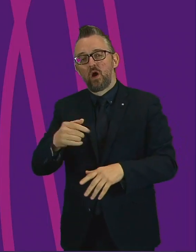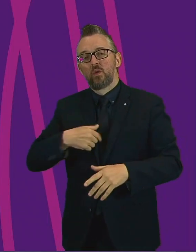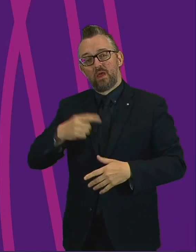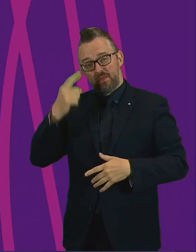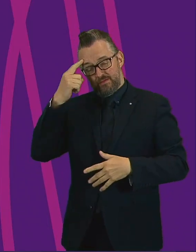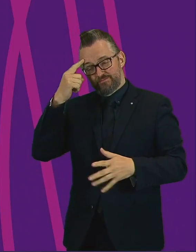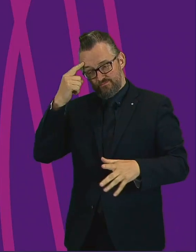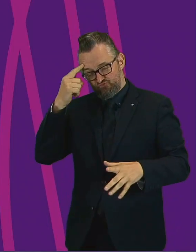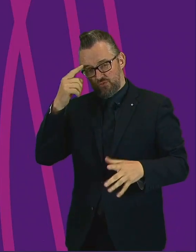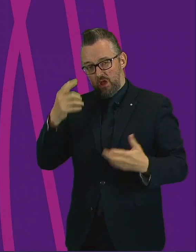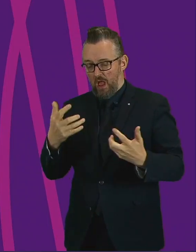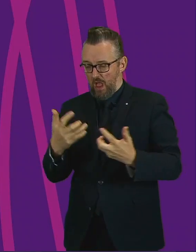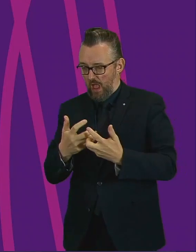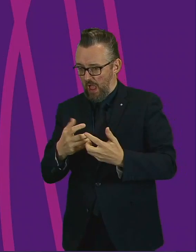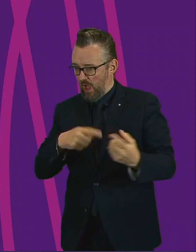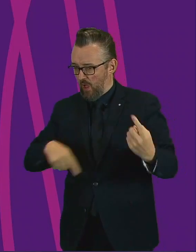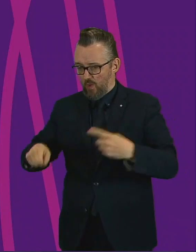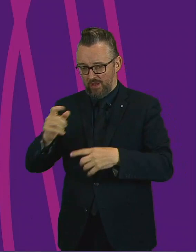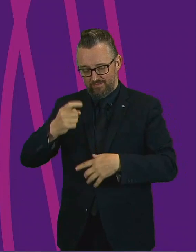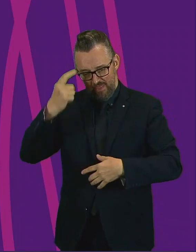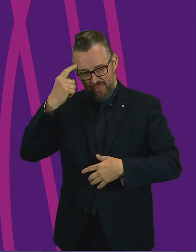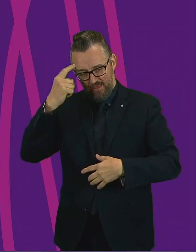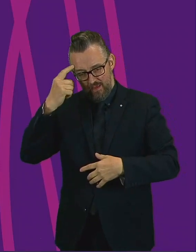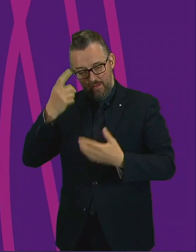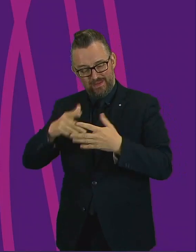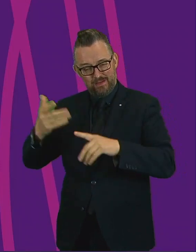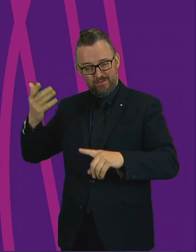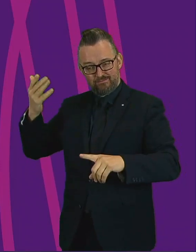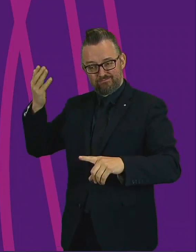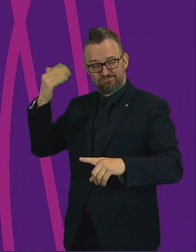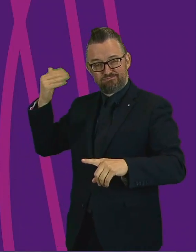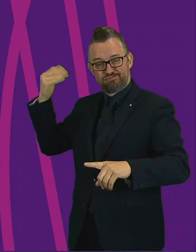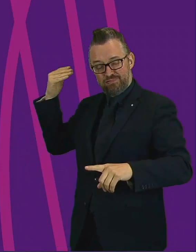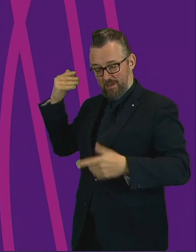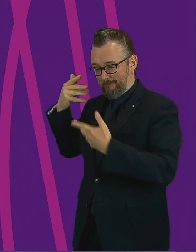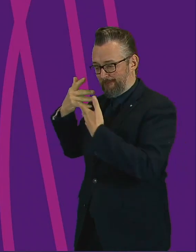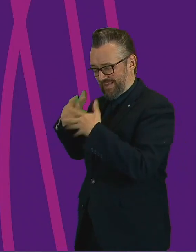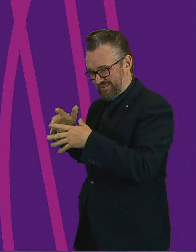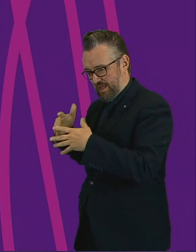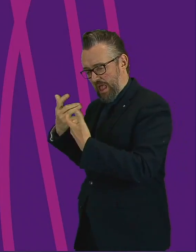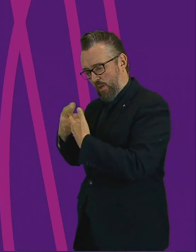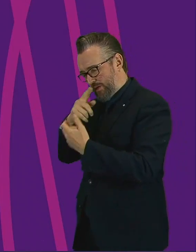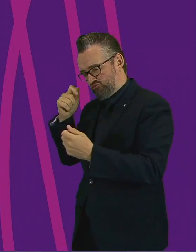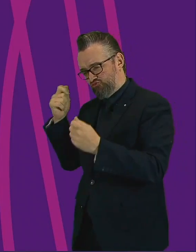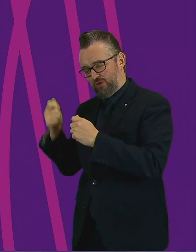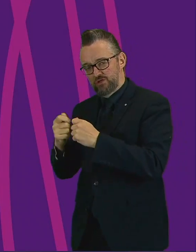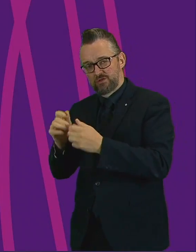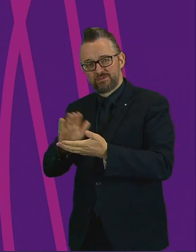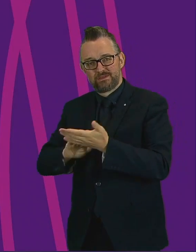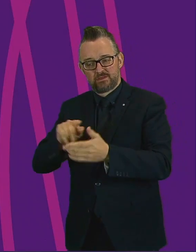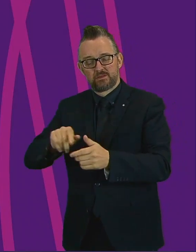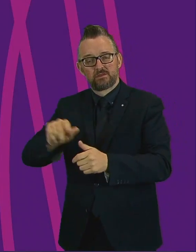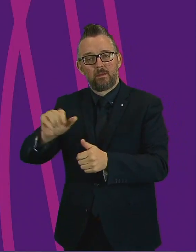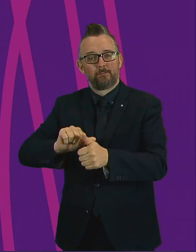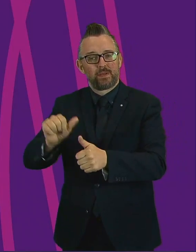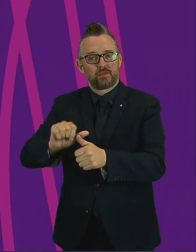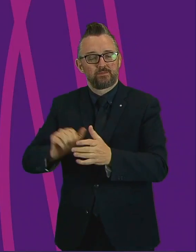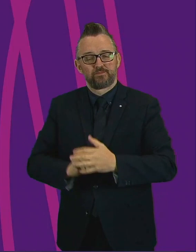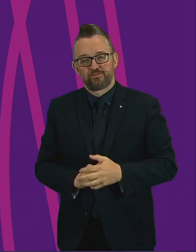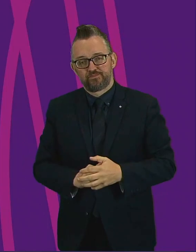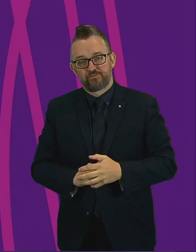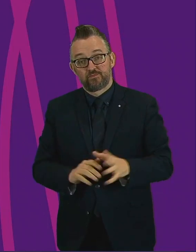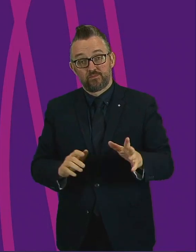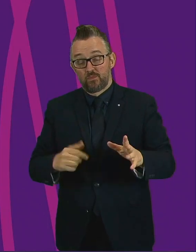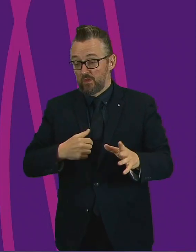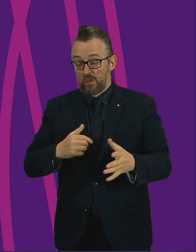in which we want to just rethink how we have done things in the past. Obviously, I will be very happy and indeed very